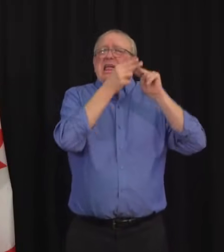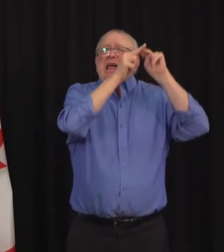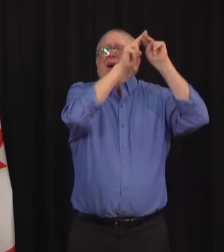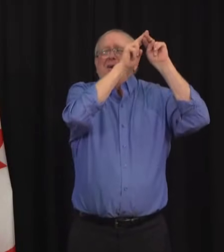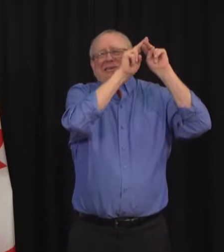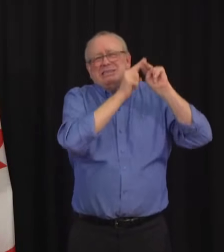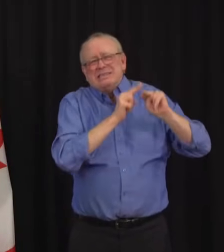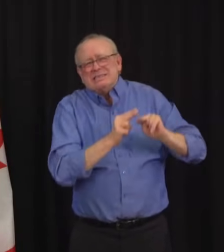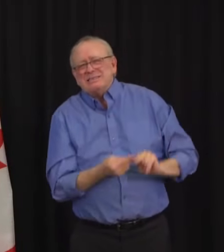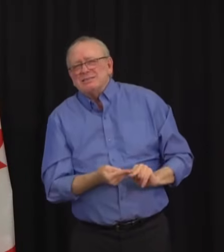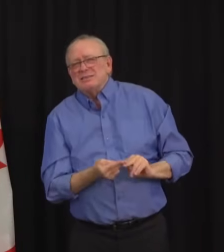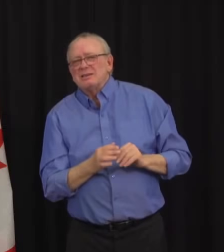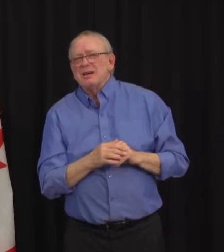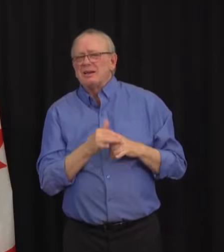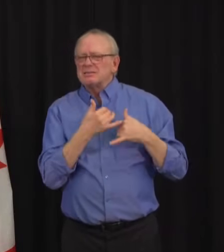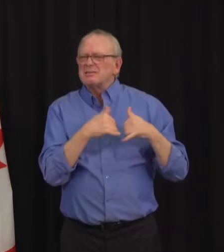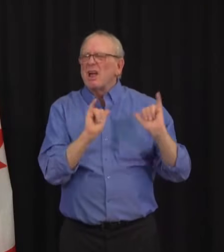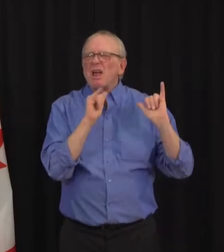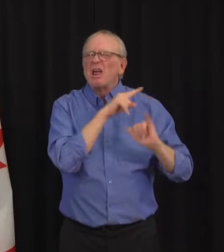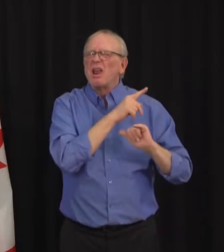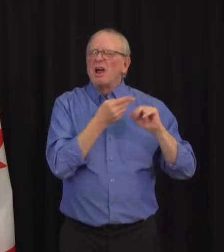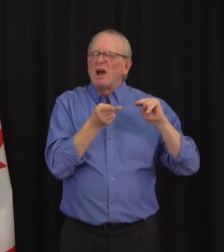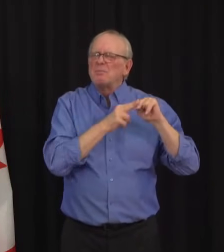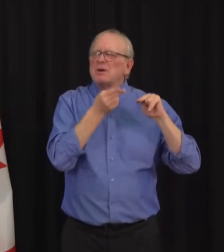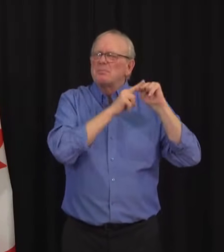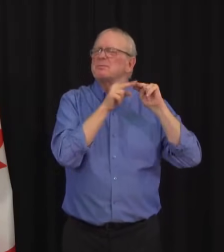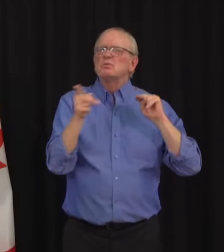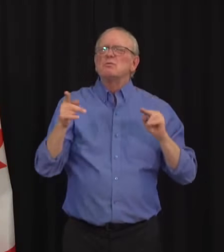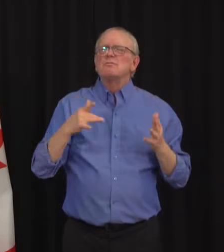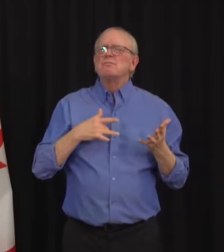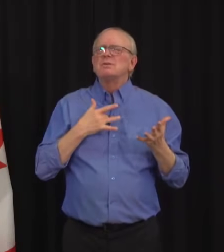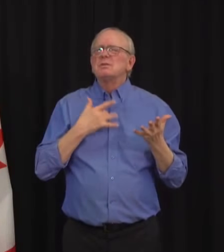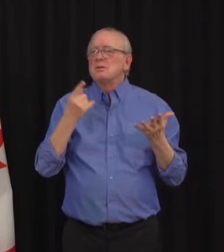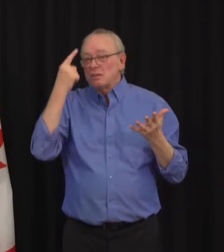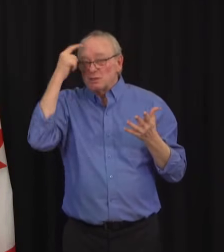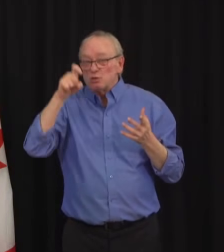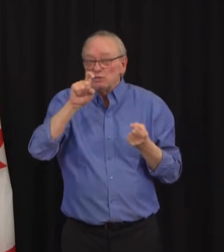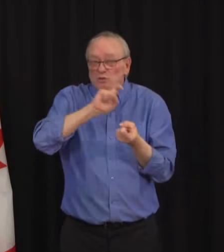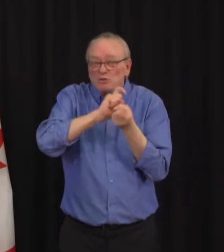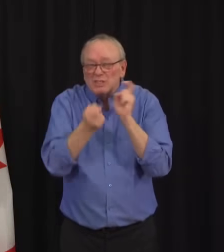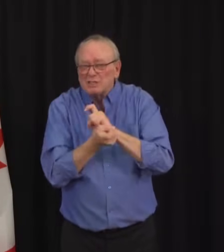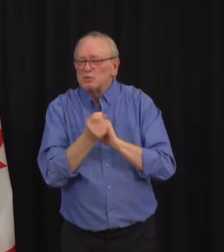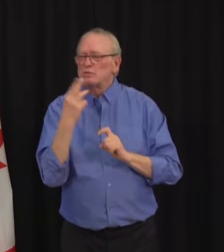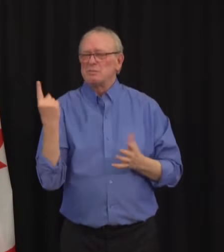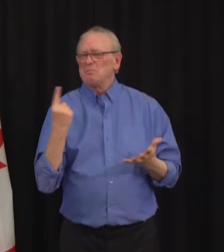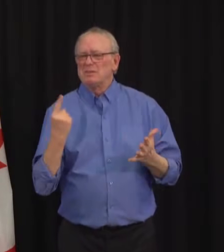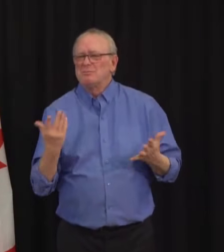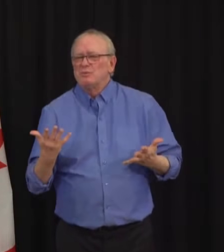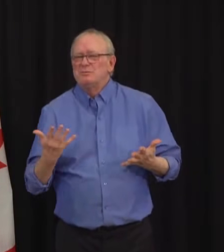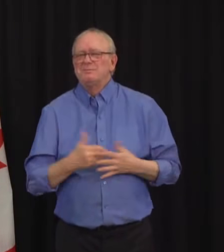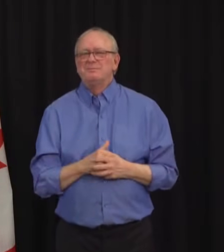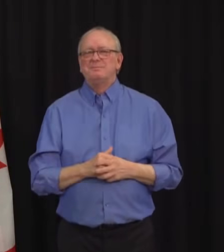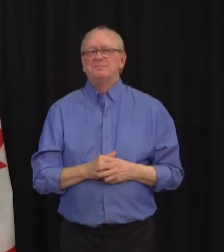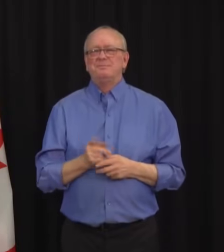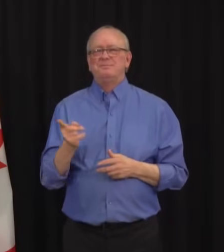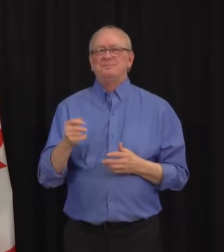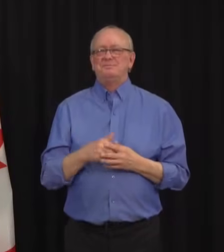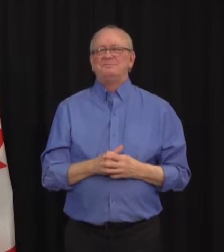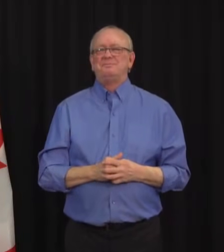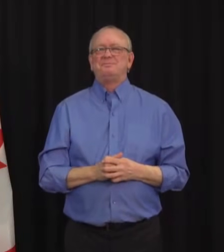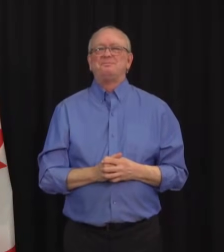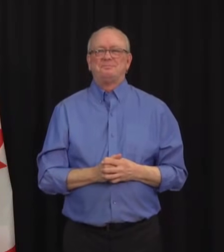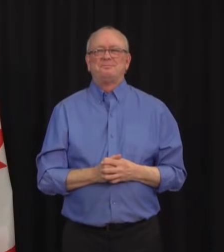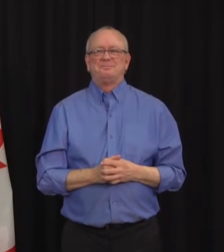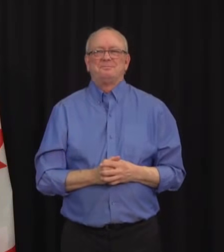The first set of measures last week, as you'll recall, became effective as of Tuesday, and the second set were effective as of